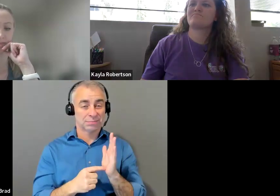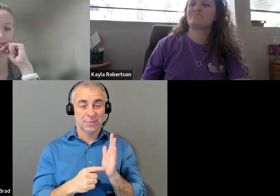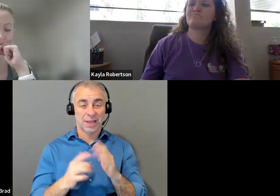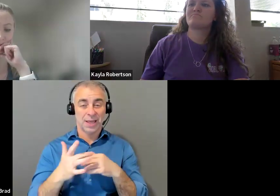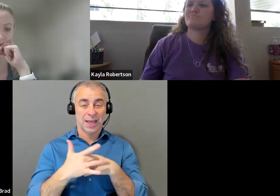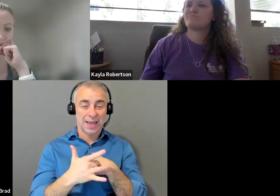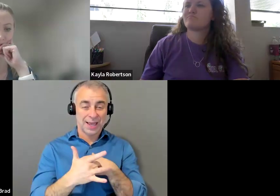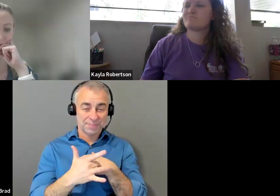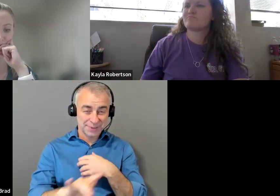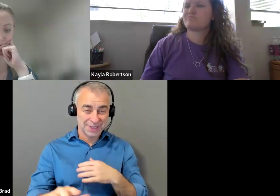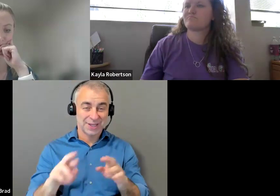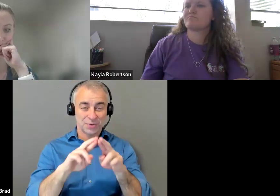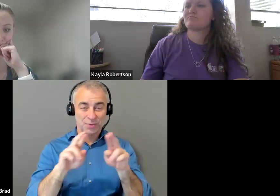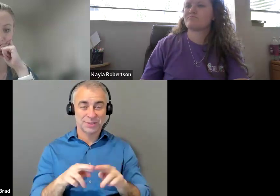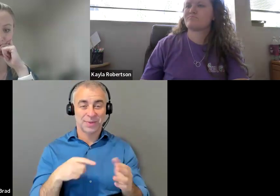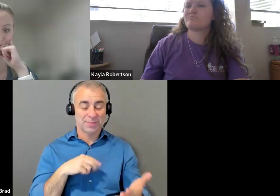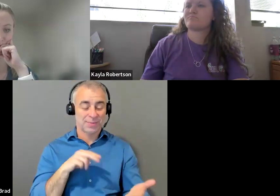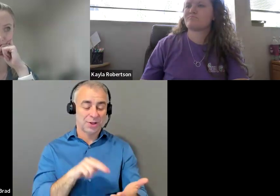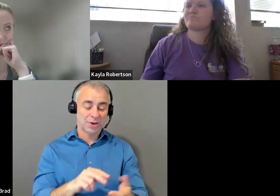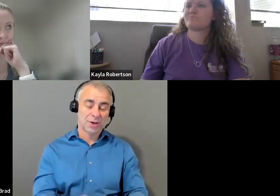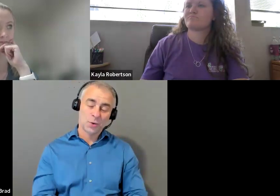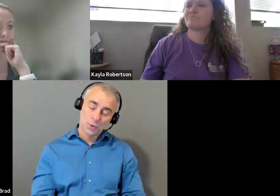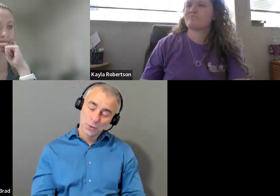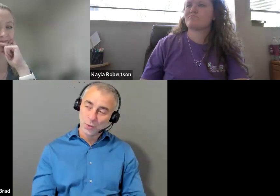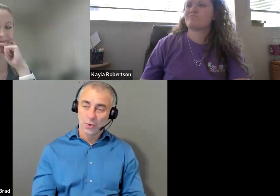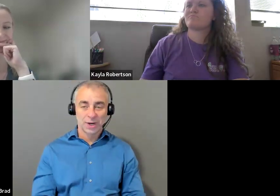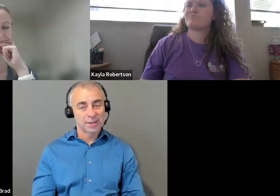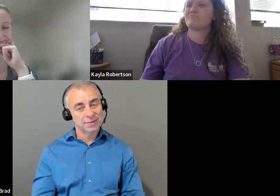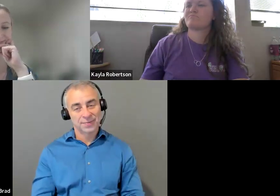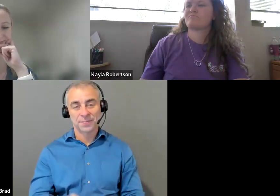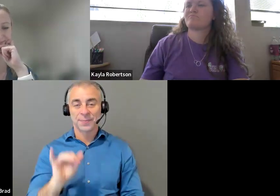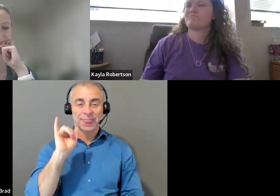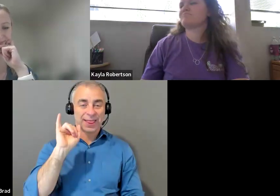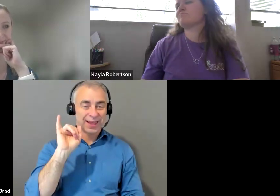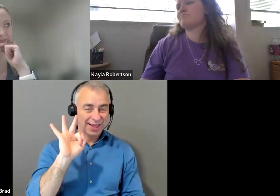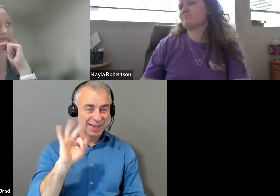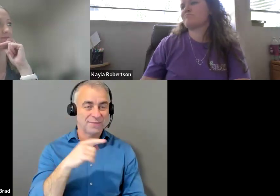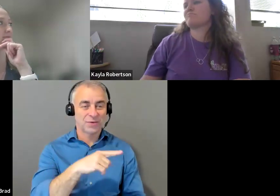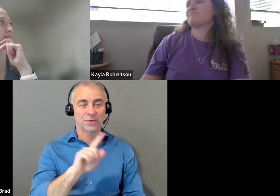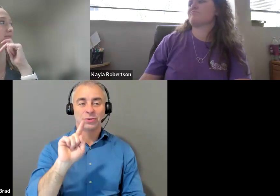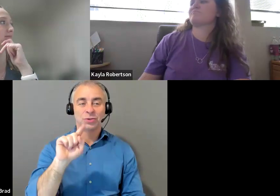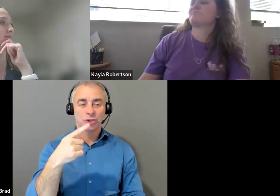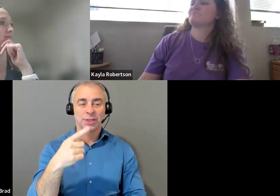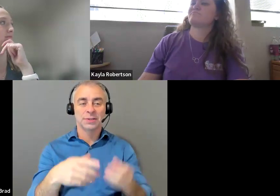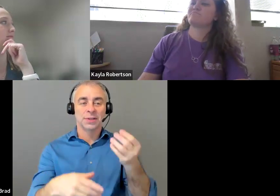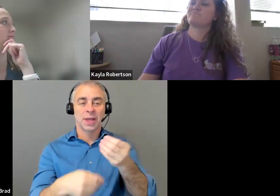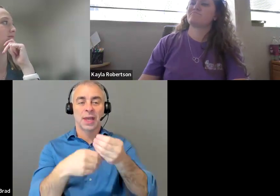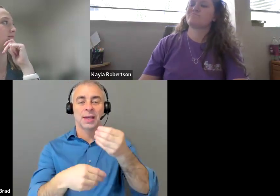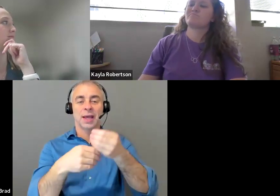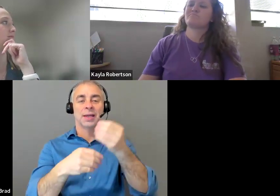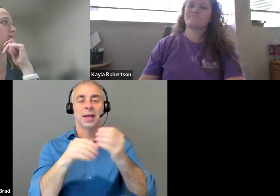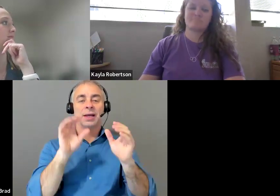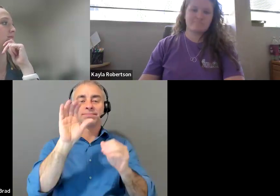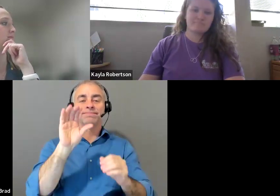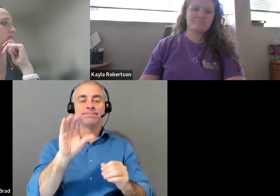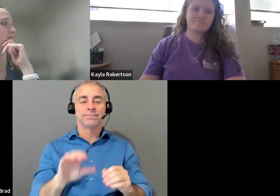bones. And I thought, oh boy, if you if you had just beefed up, that resume a